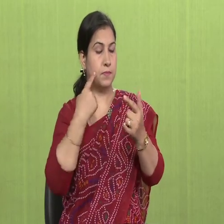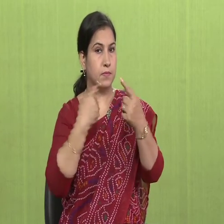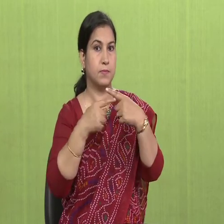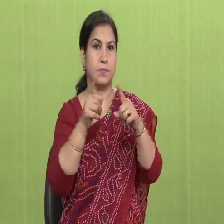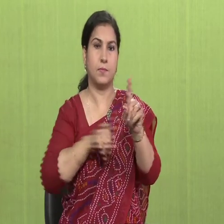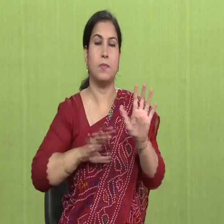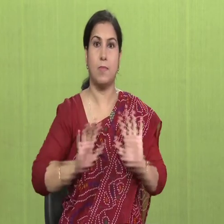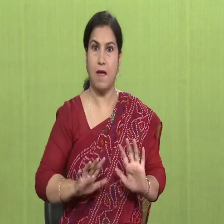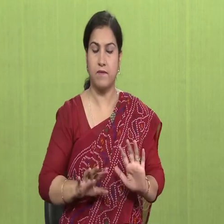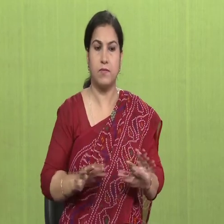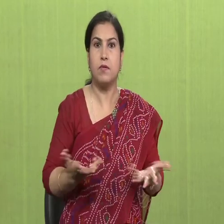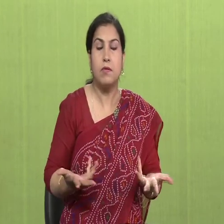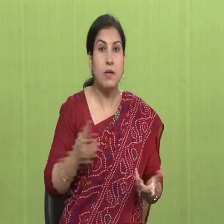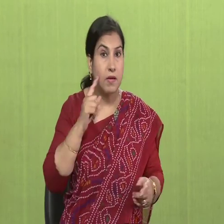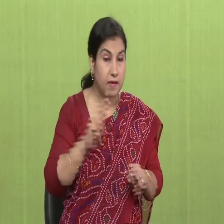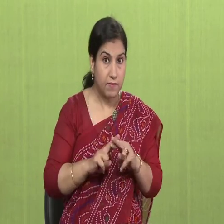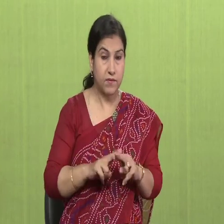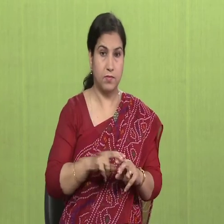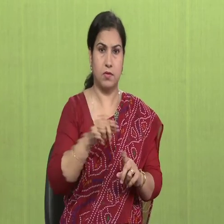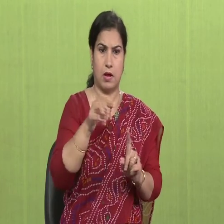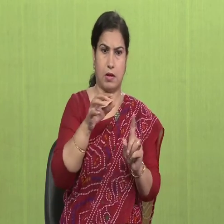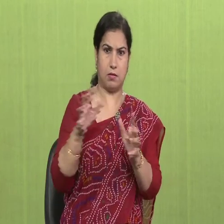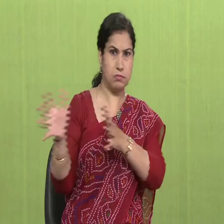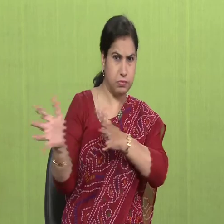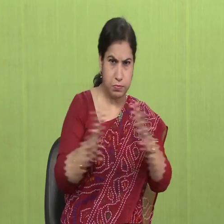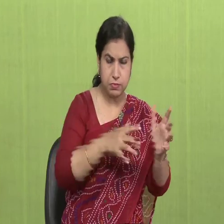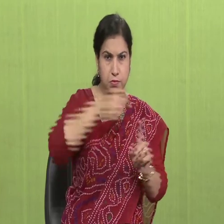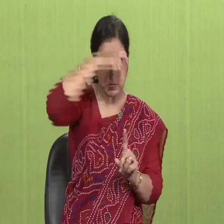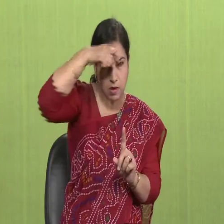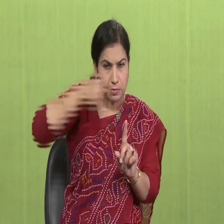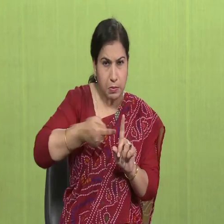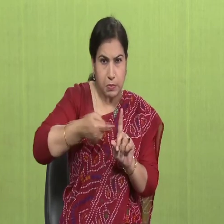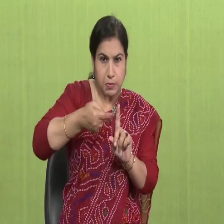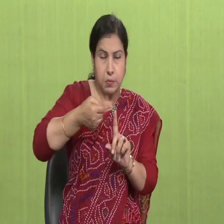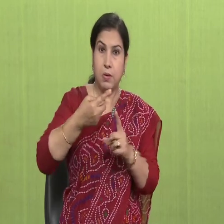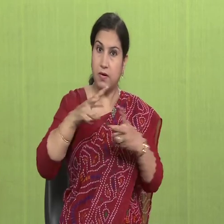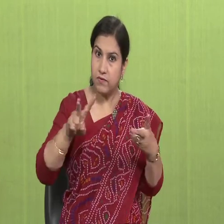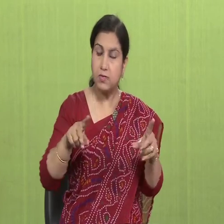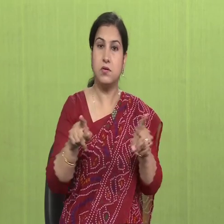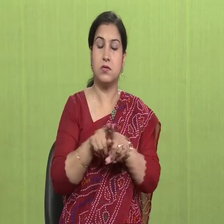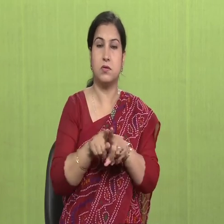Biodiversity increases as we move from the poles towards the